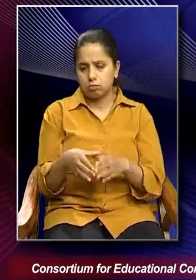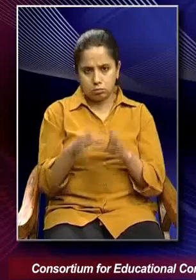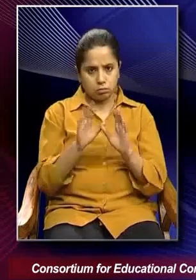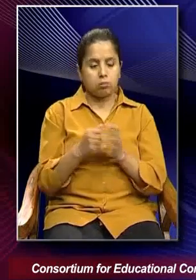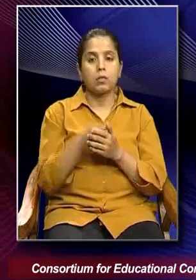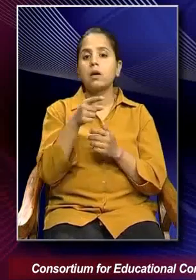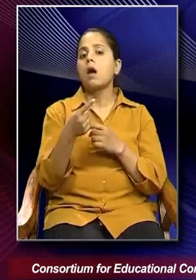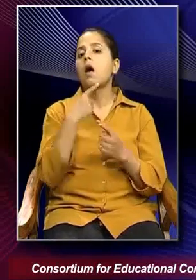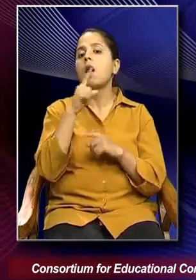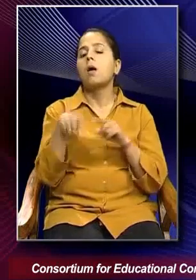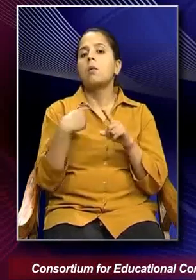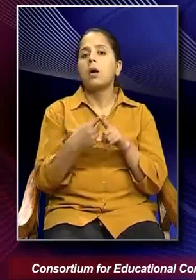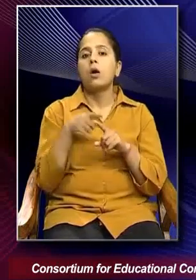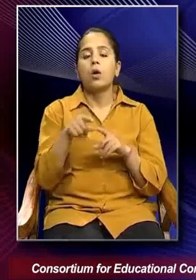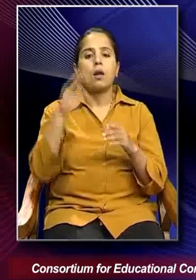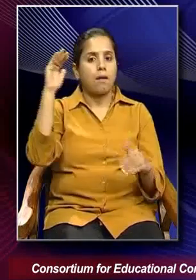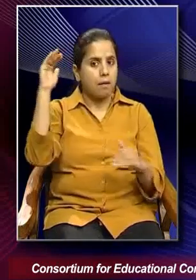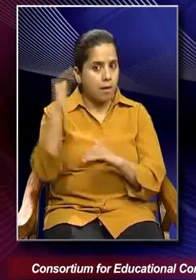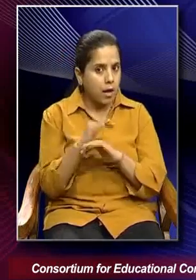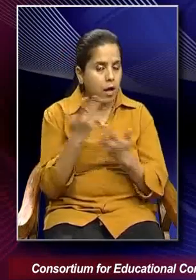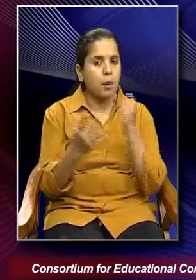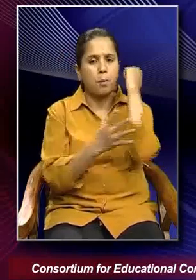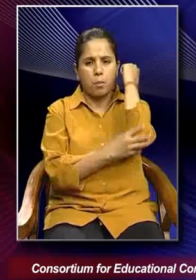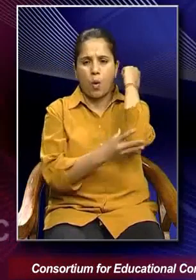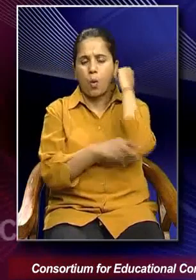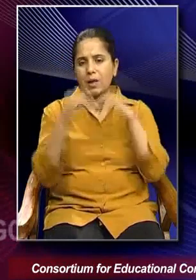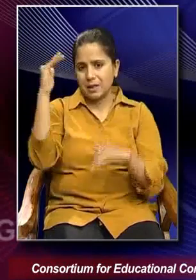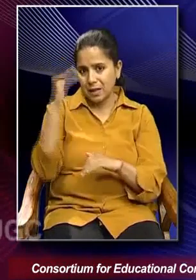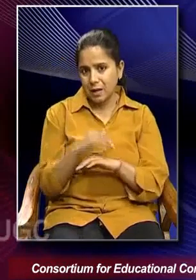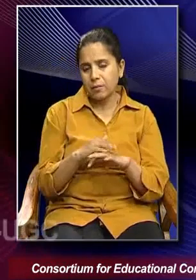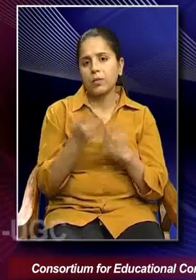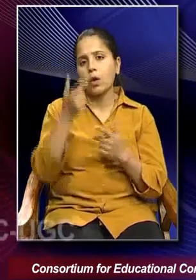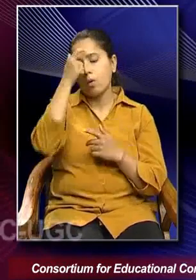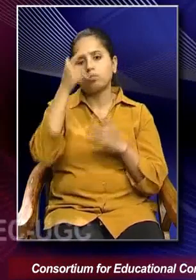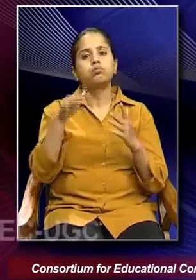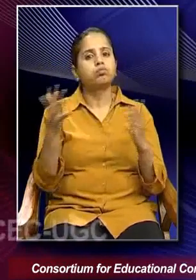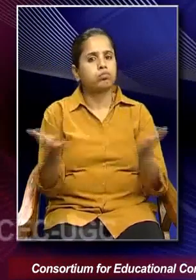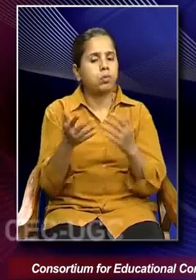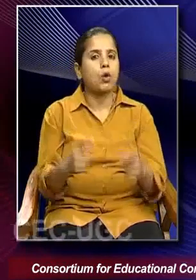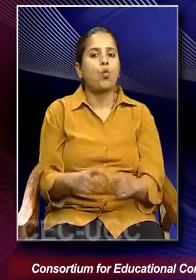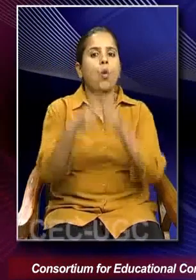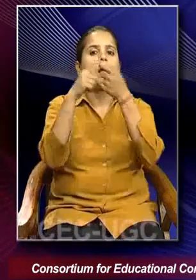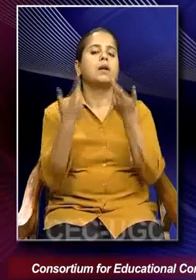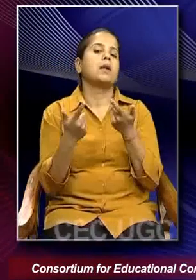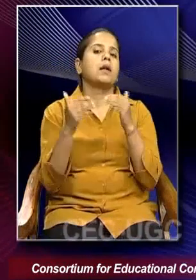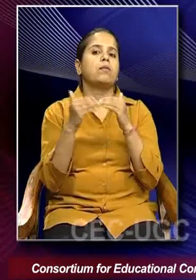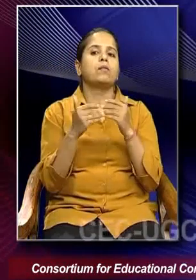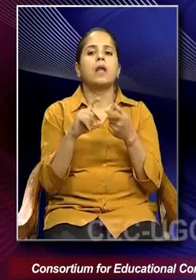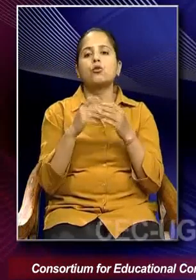is about reducing the burden of poverty, issues of promoting quality education, etc.,